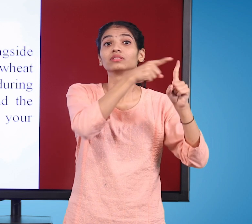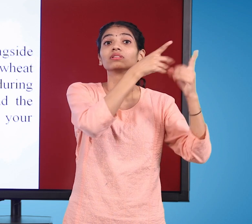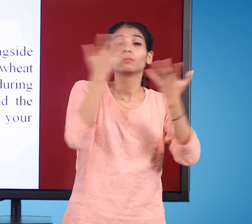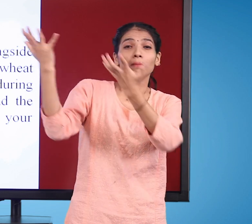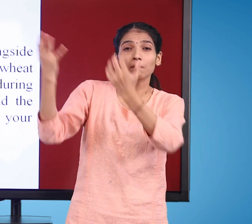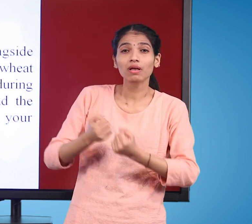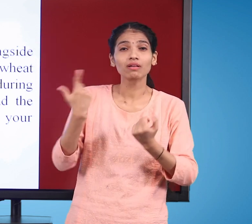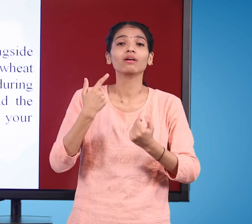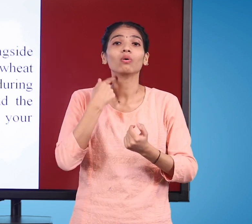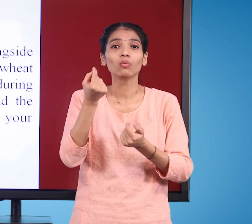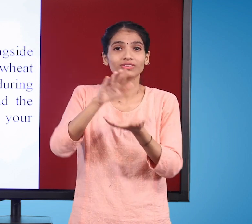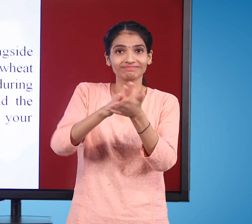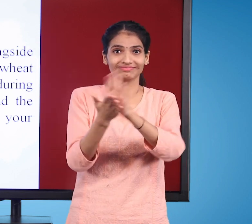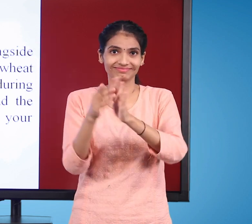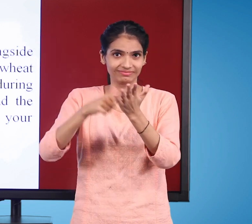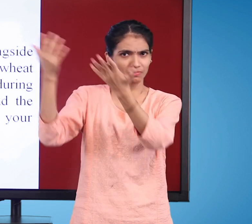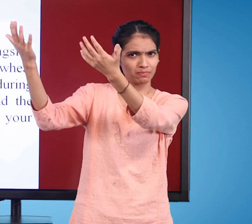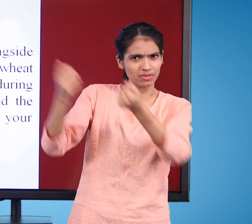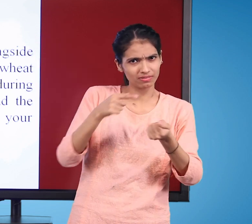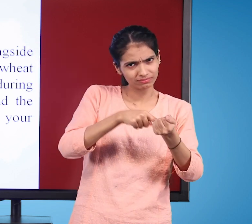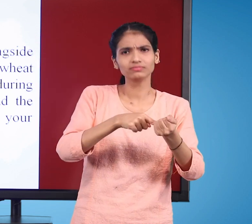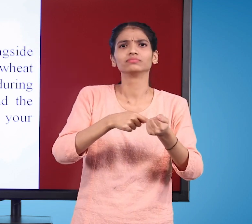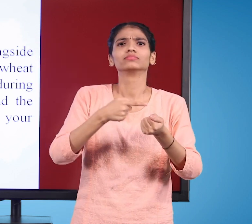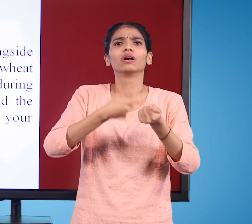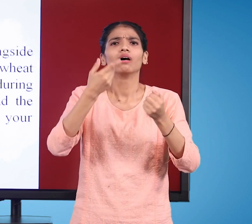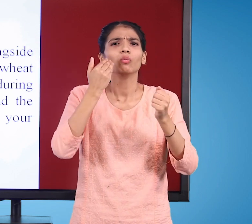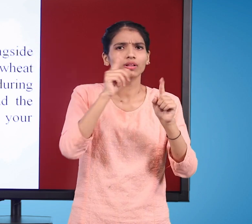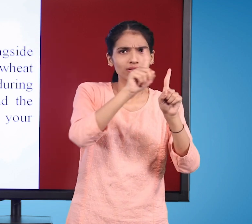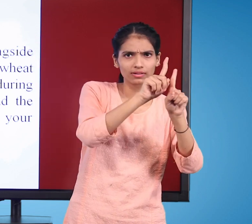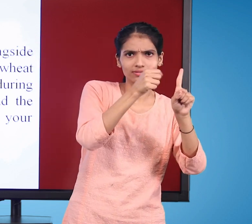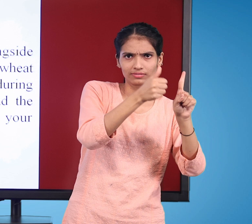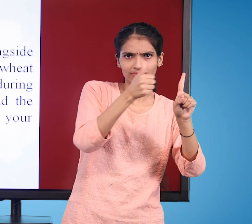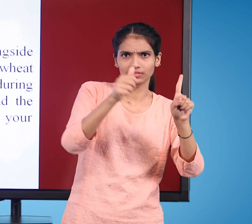amount of wheat purchased by government during the year 1998 to 2002.